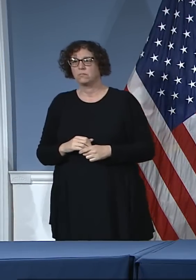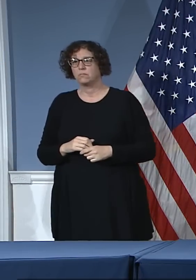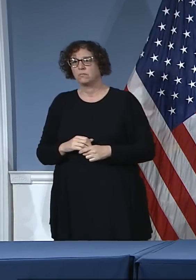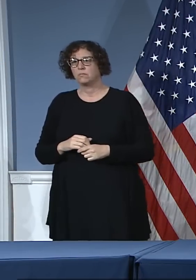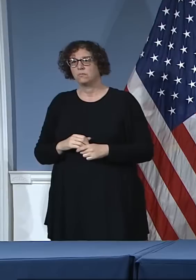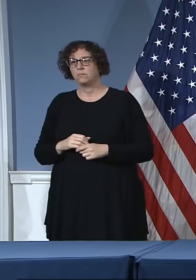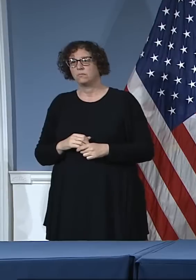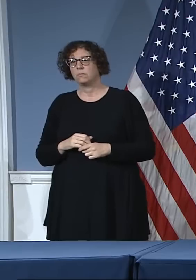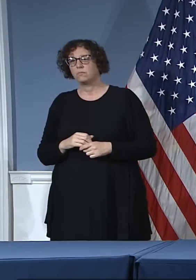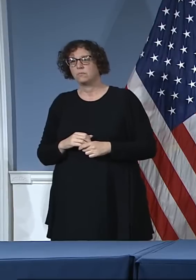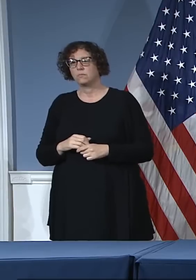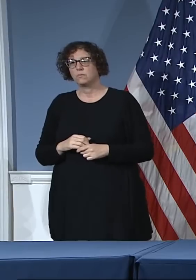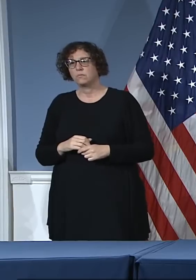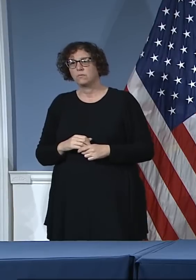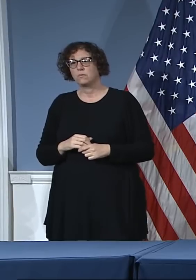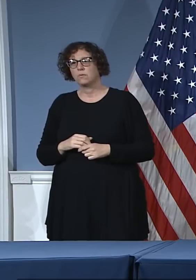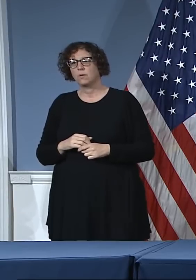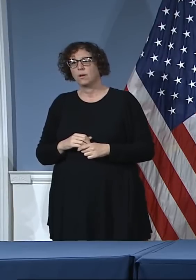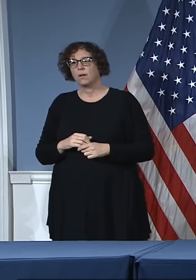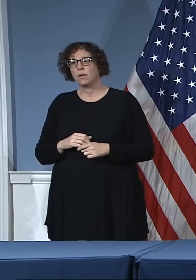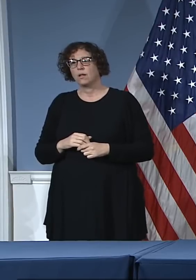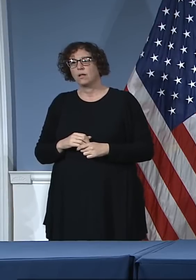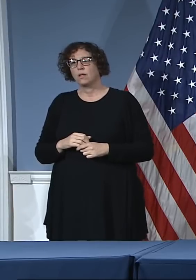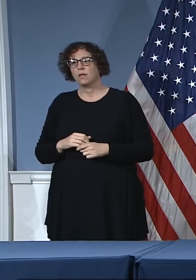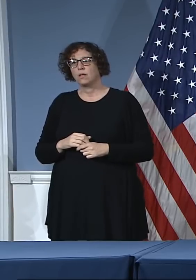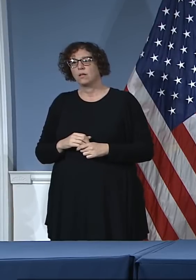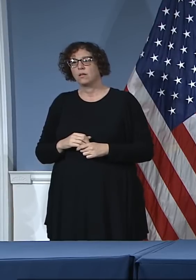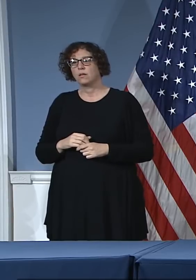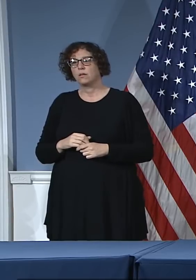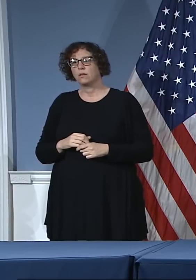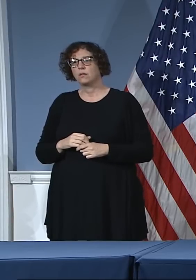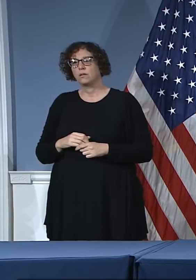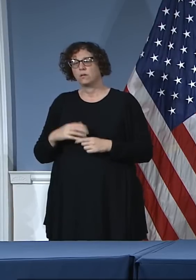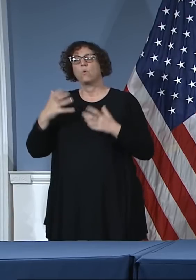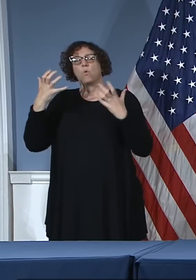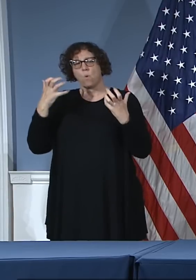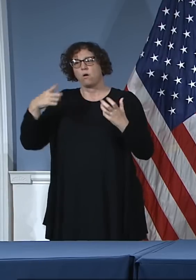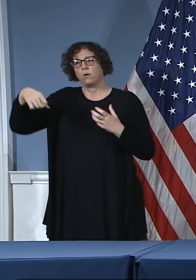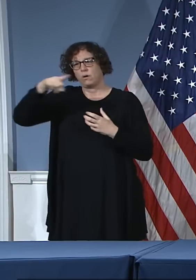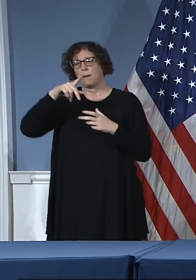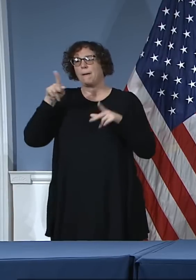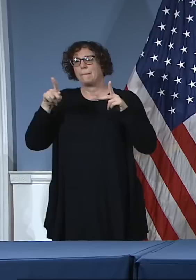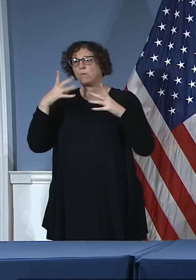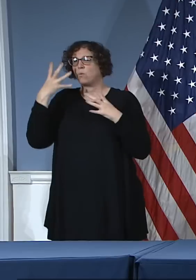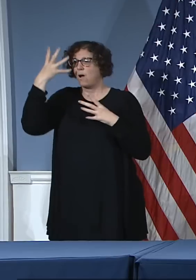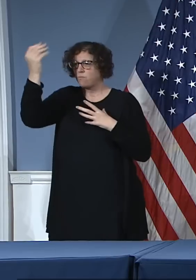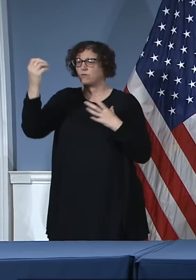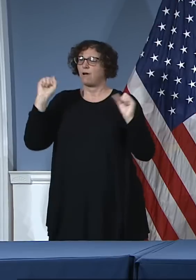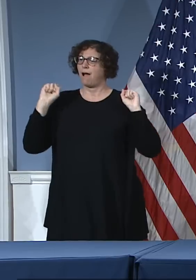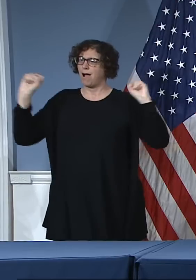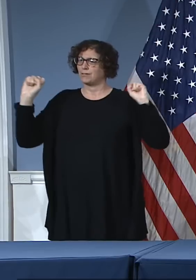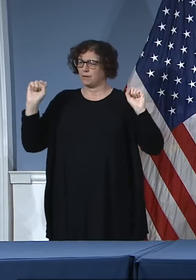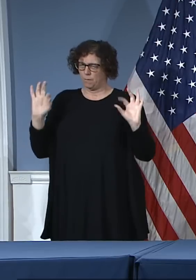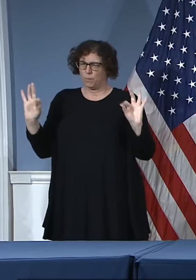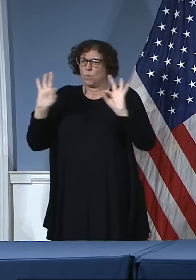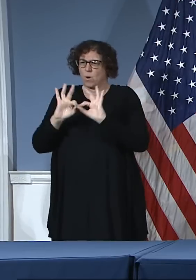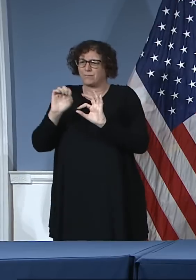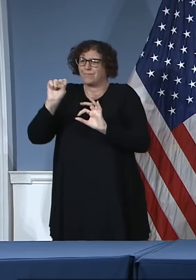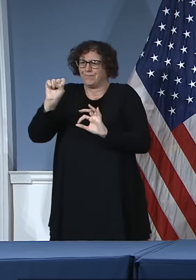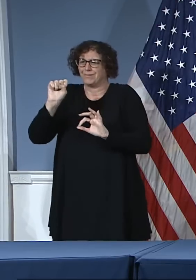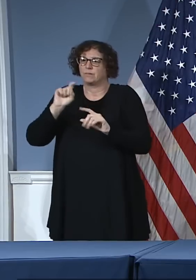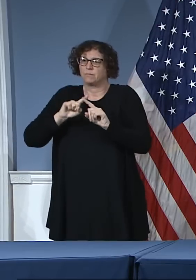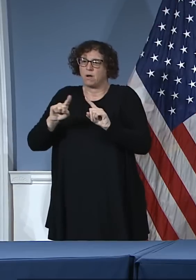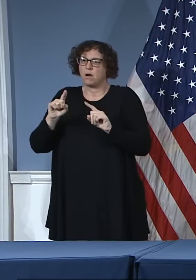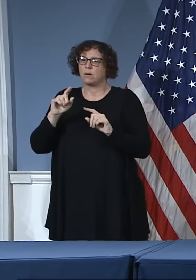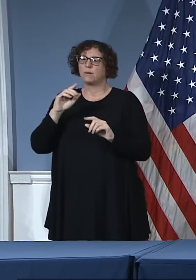it. And our ability to enforce directly correlates to knowing where we need to put our focus,